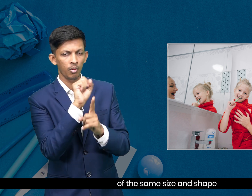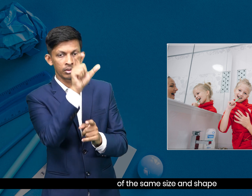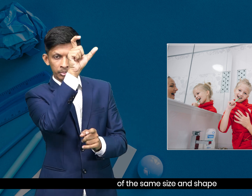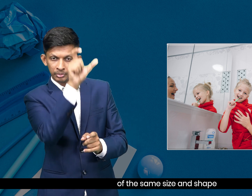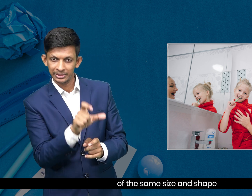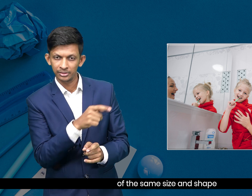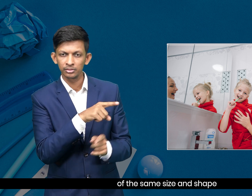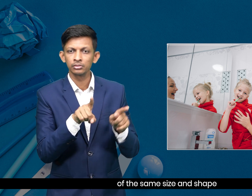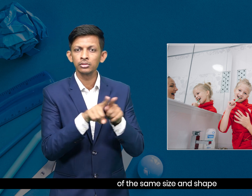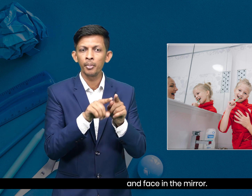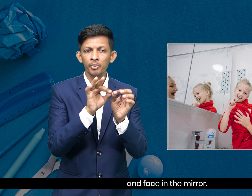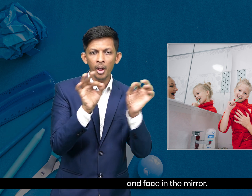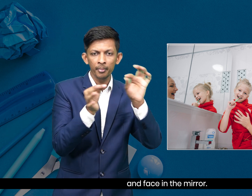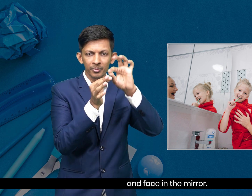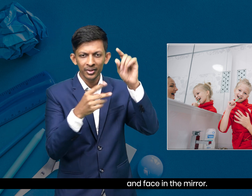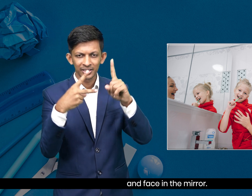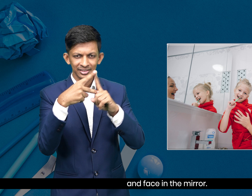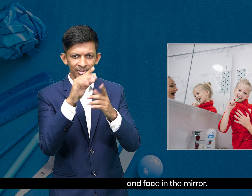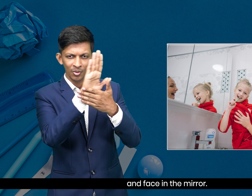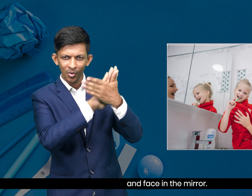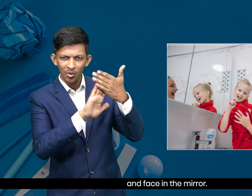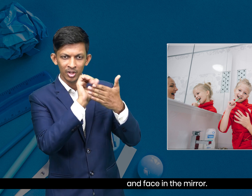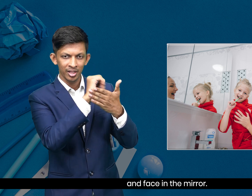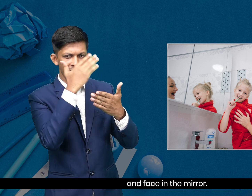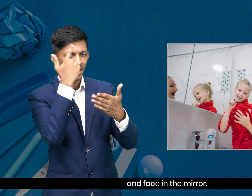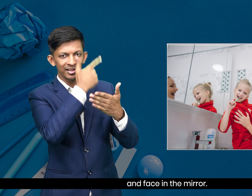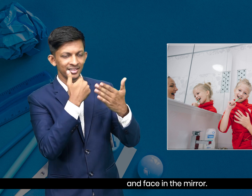same size and shape and face in the mirror.